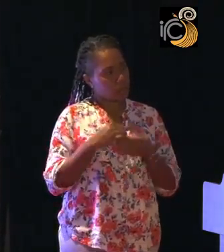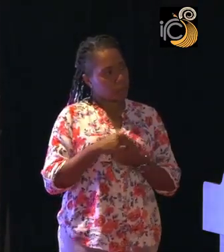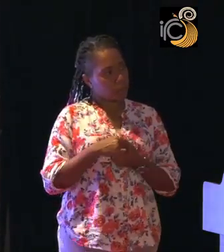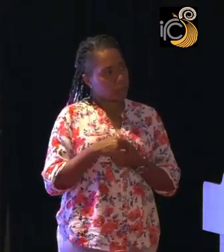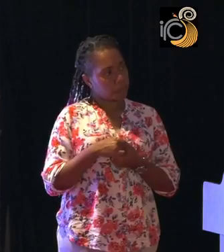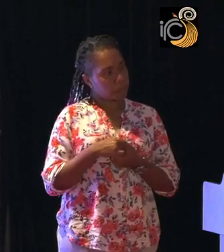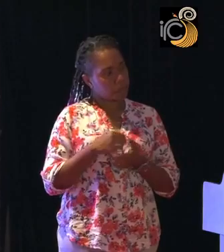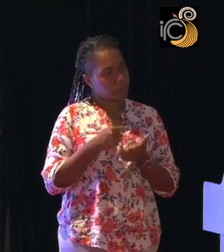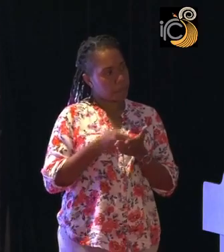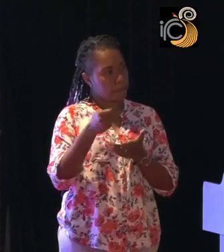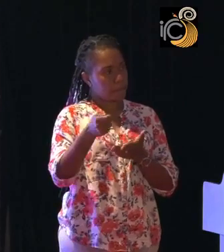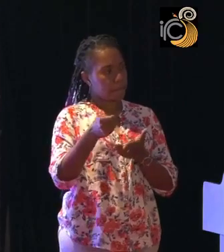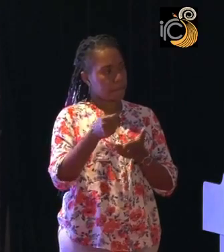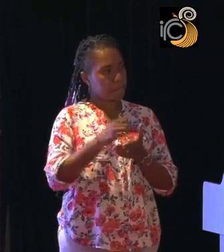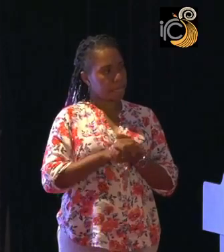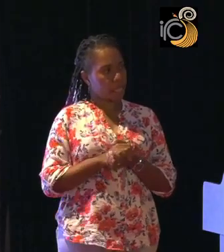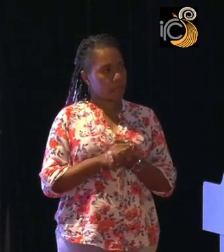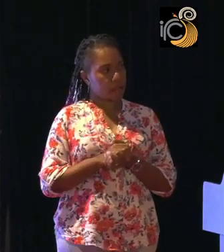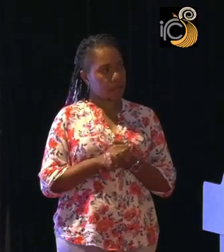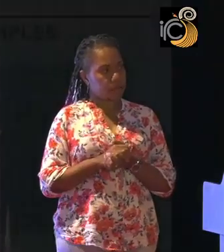payments not identified.